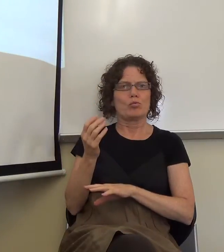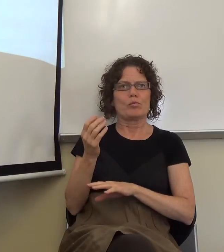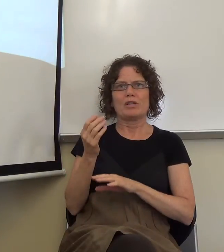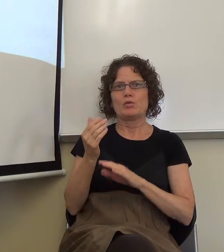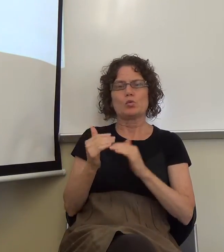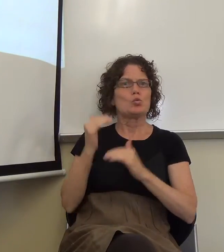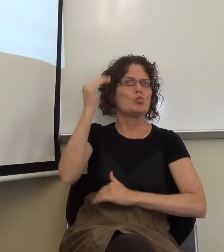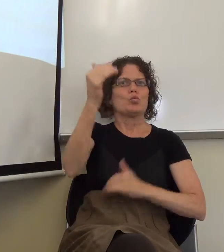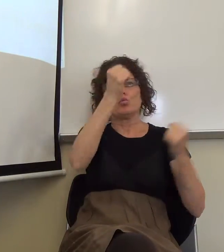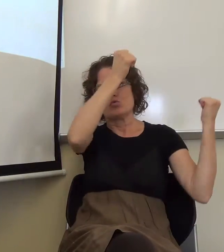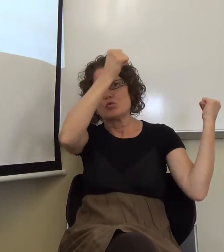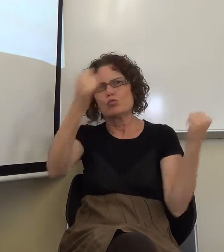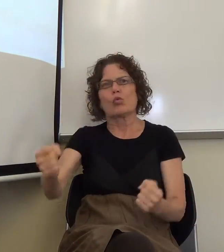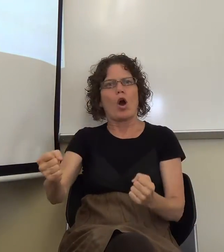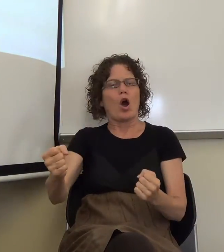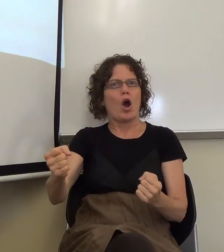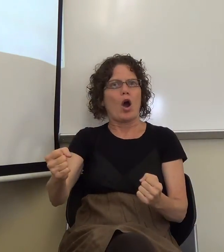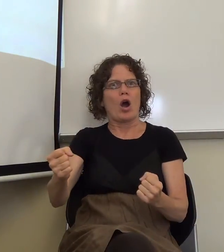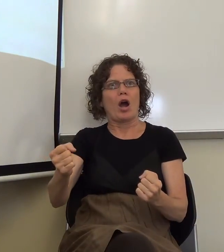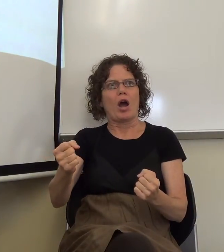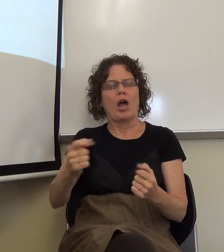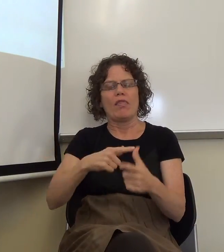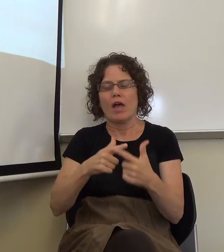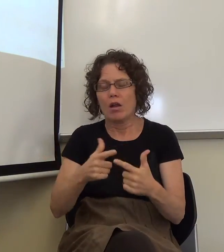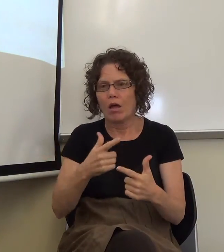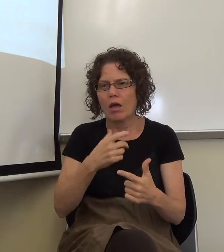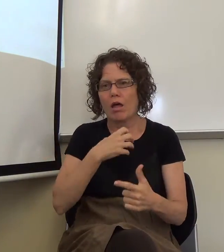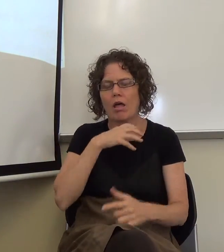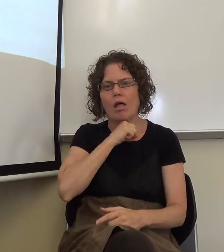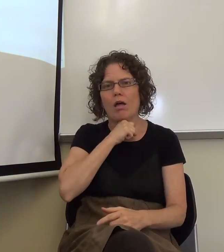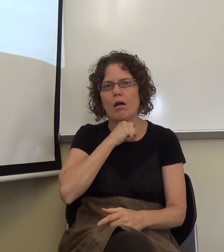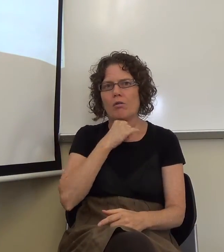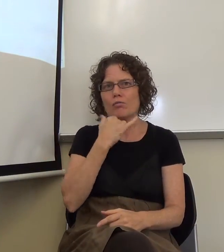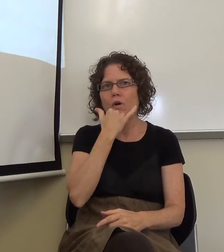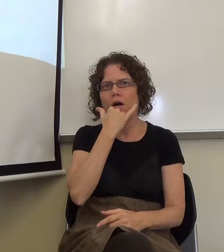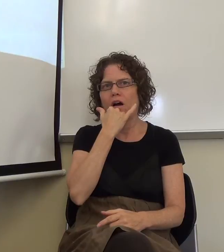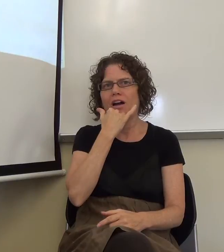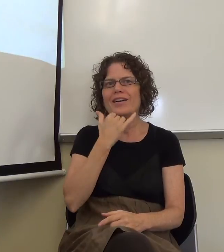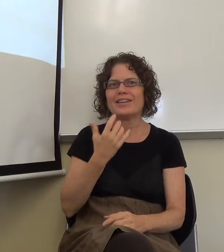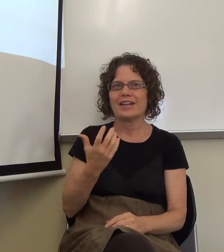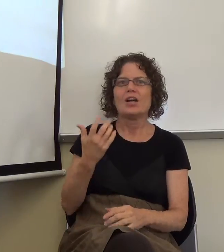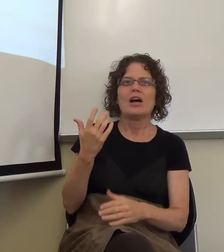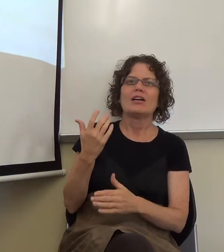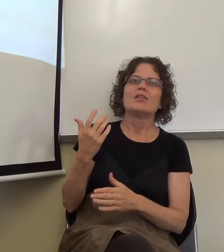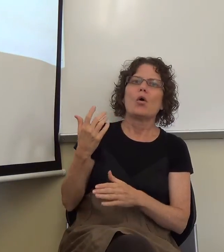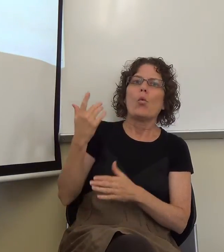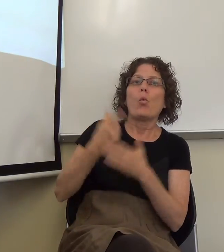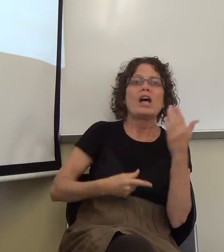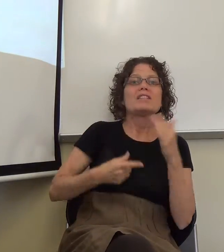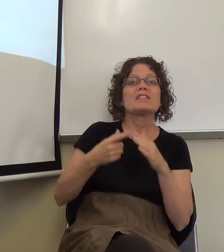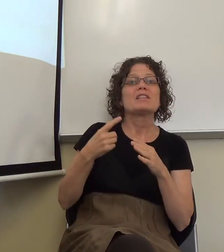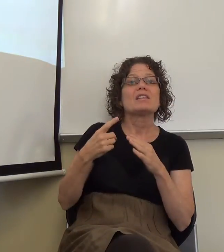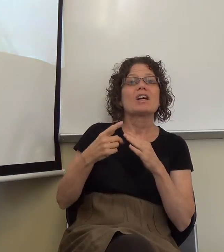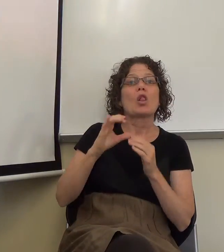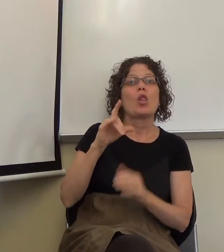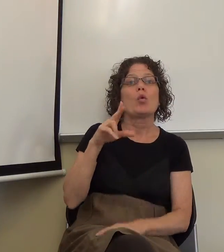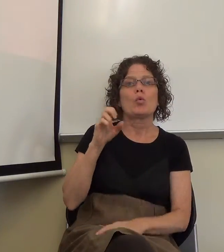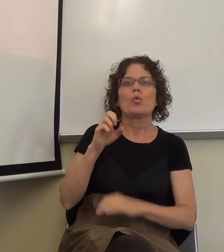So what's a clue right in this word? Long. Yeah, long. That tells